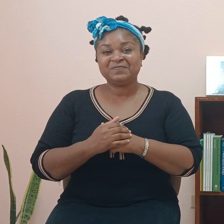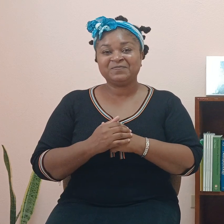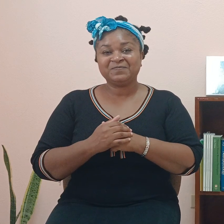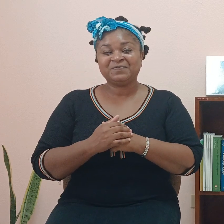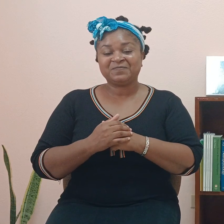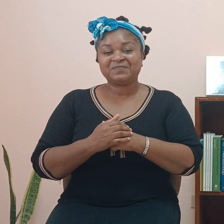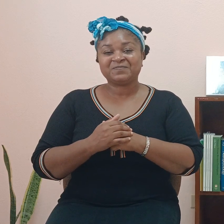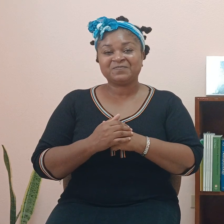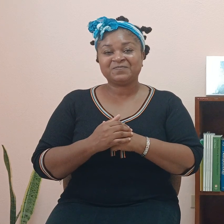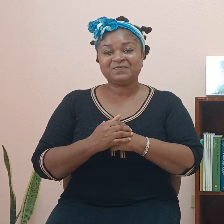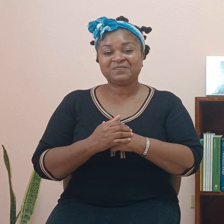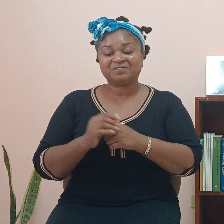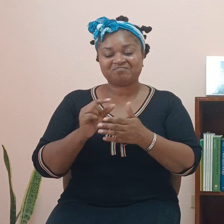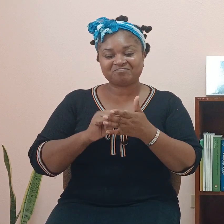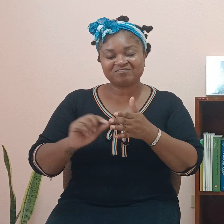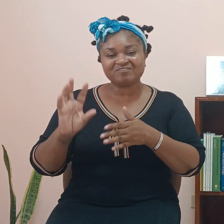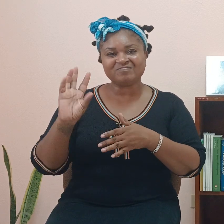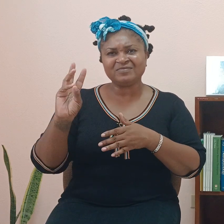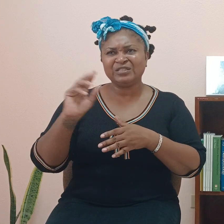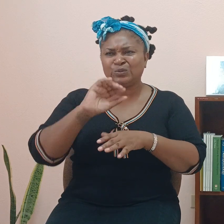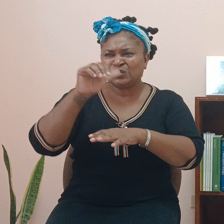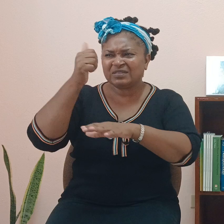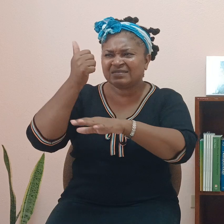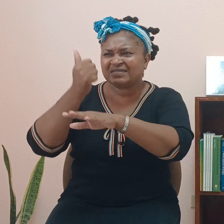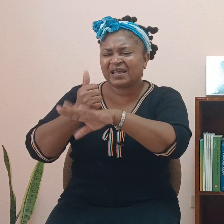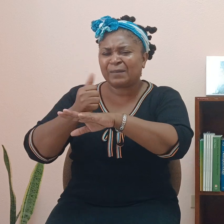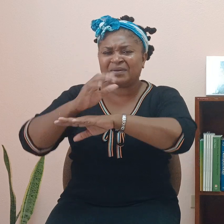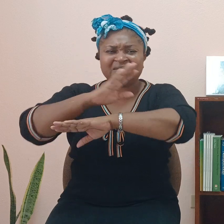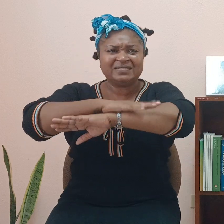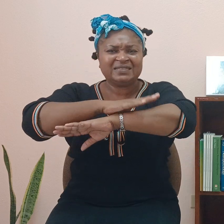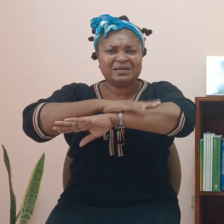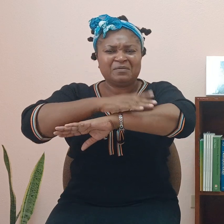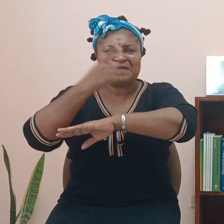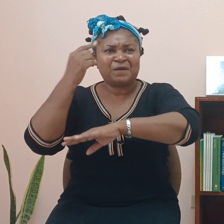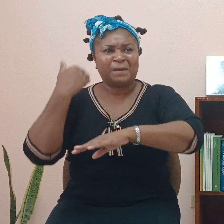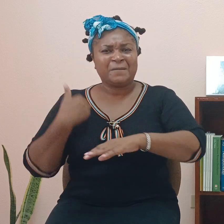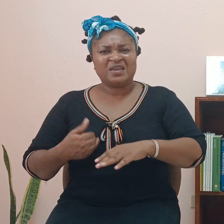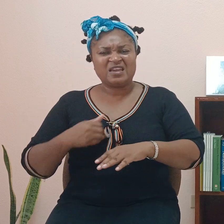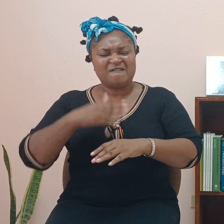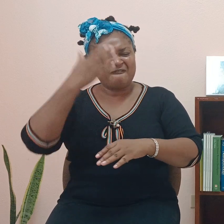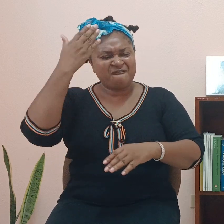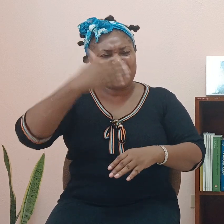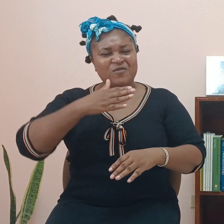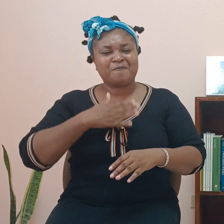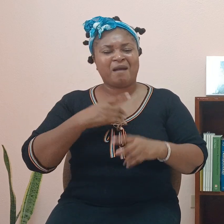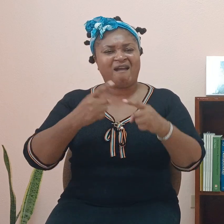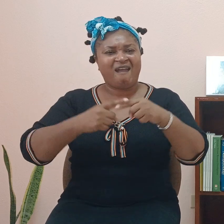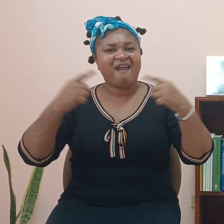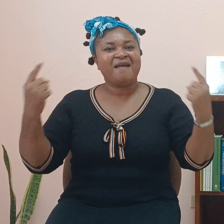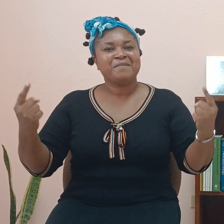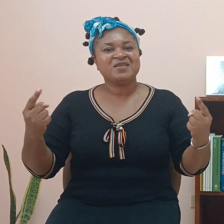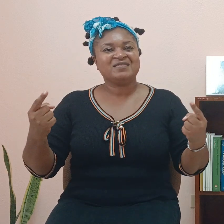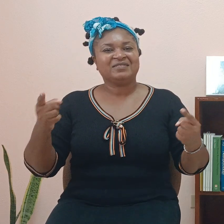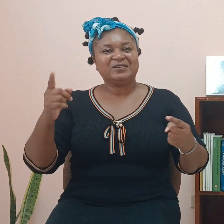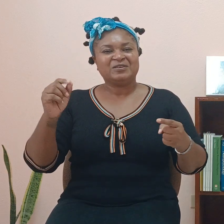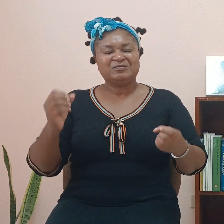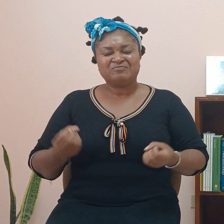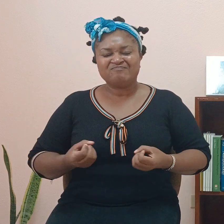6. You set a table for me right in front of my enemies. You bathe my head in